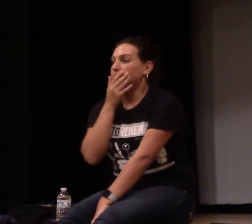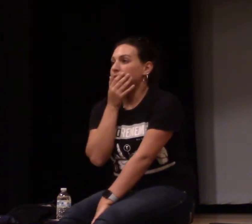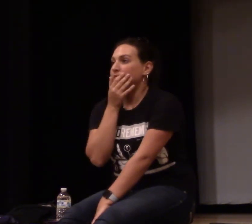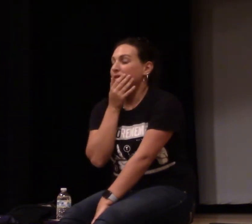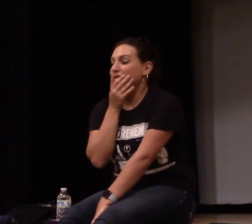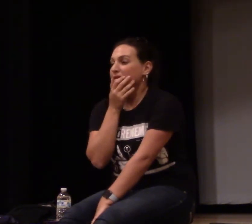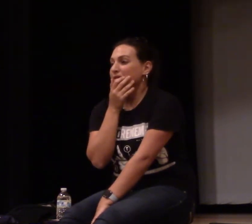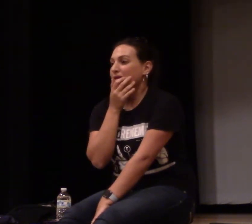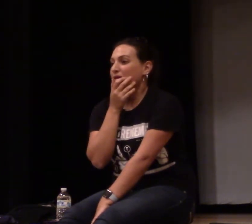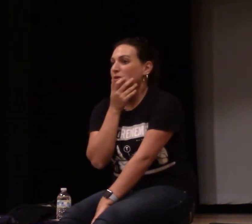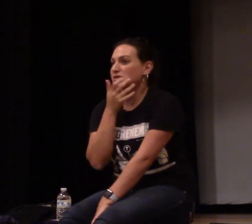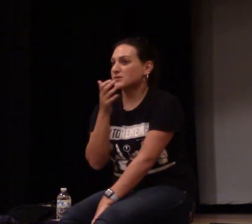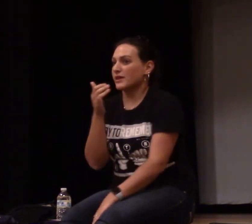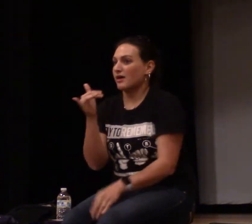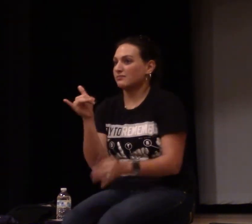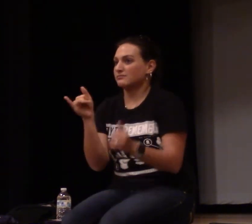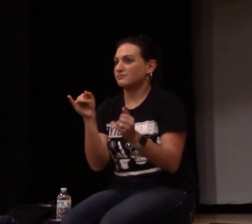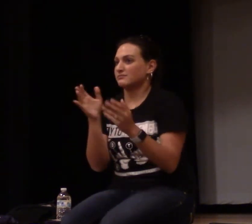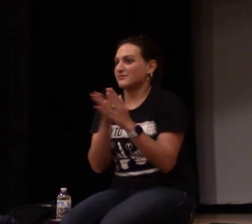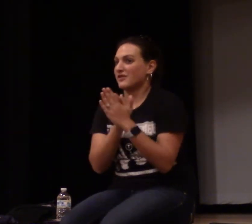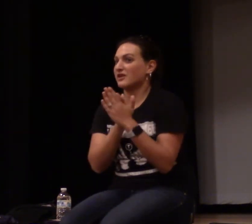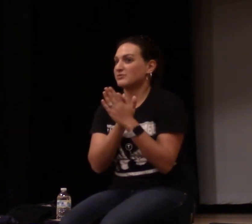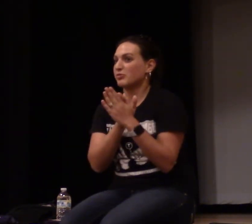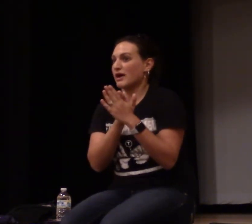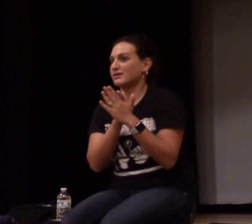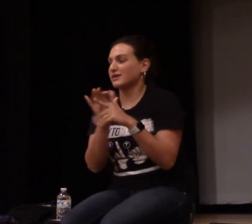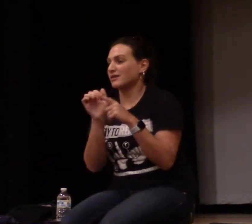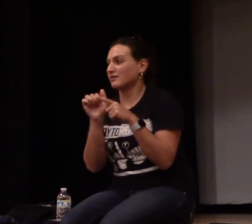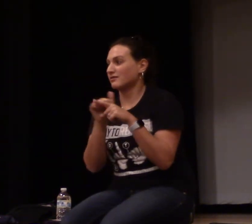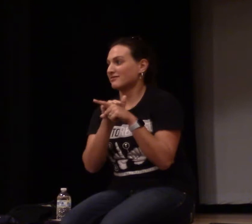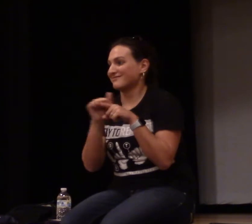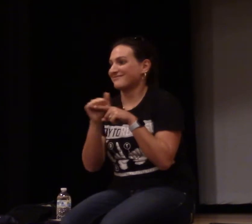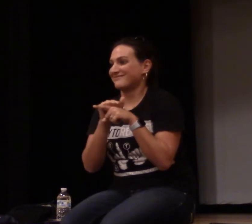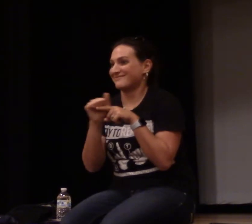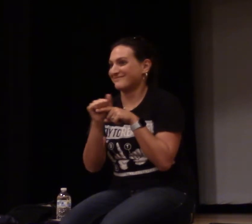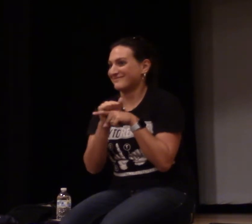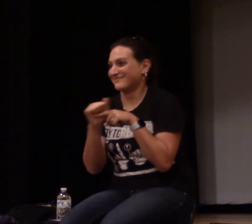I think that's it. Any questions with that? Have you guys been practicing?